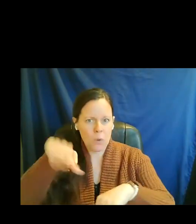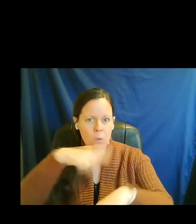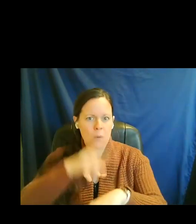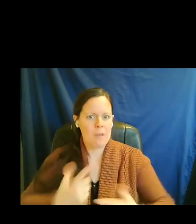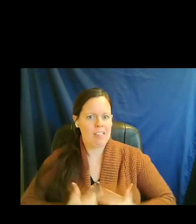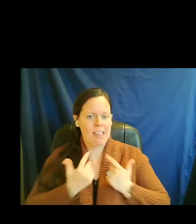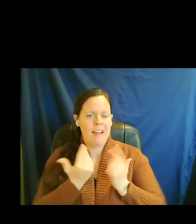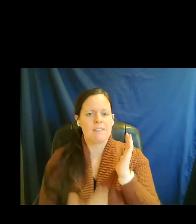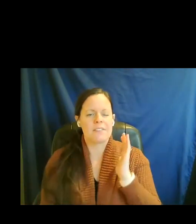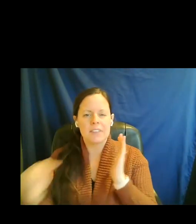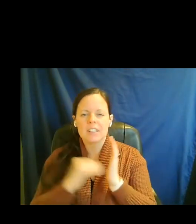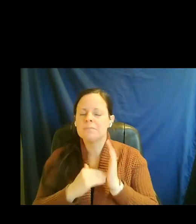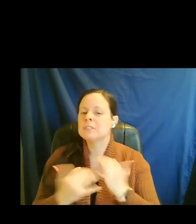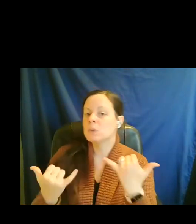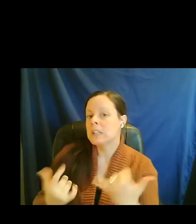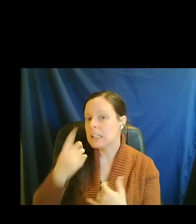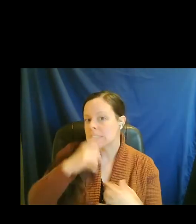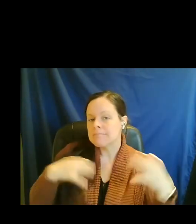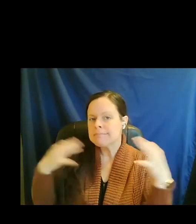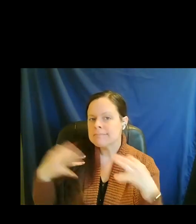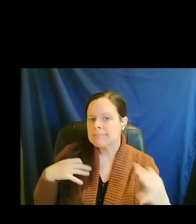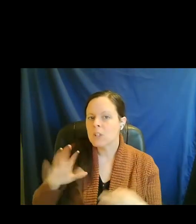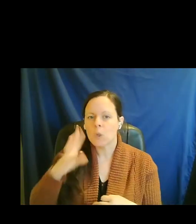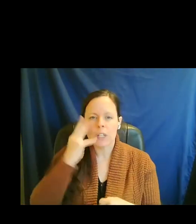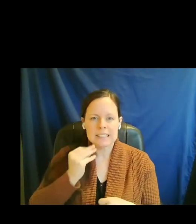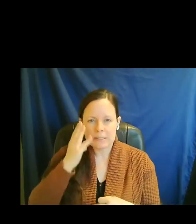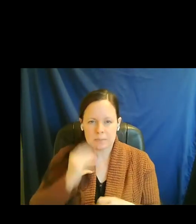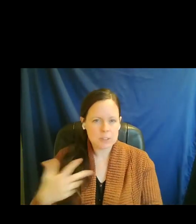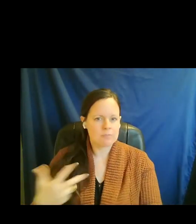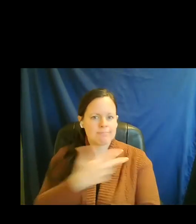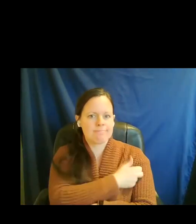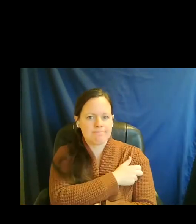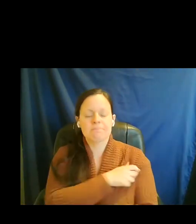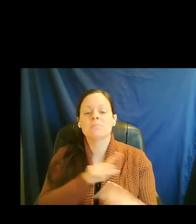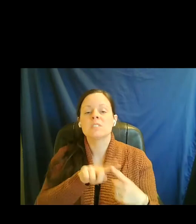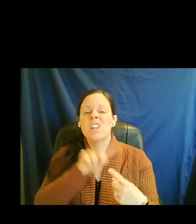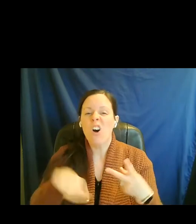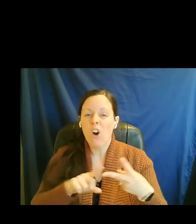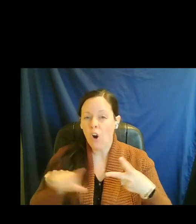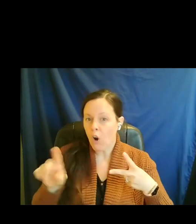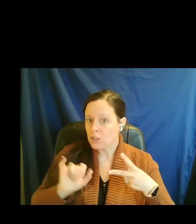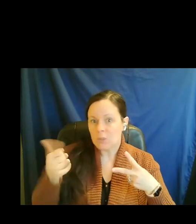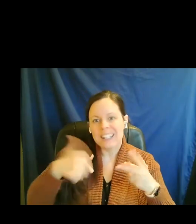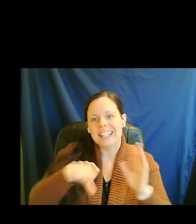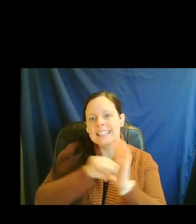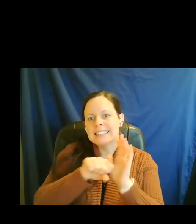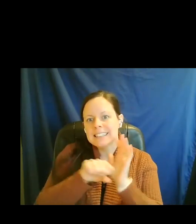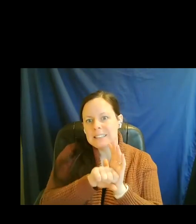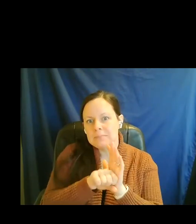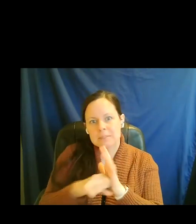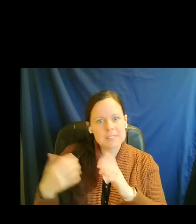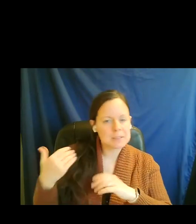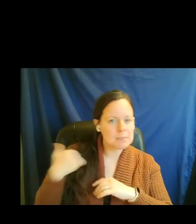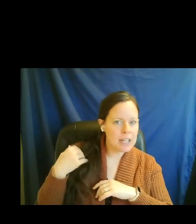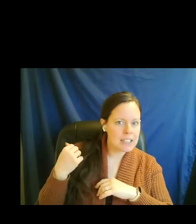So now, can you walk us through what was your experience getting the vaccine? And then kind of Sure. the second part, if you've experienced any symptoms in the following days. So you're on